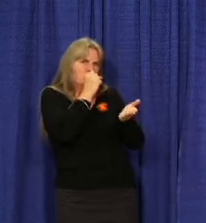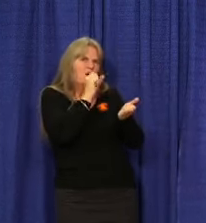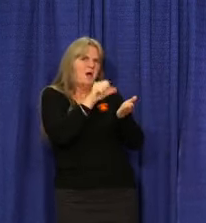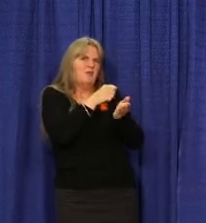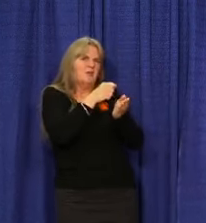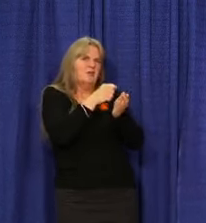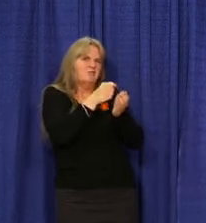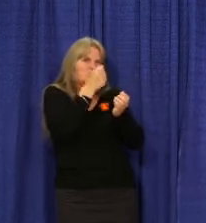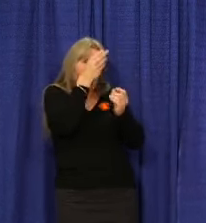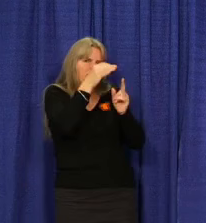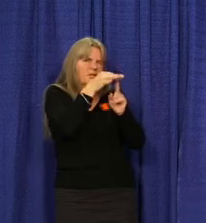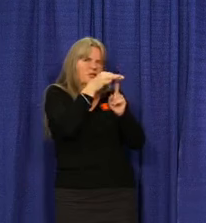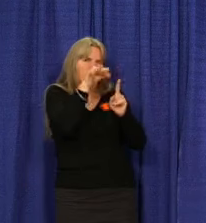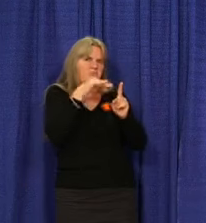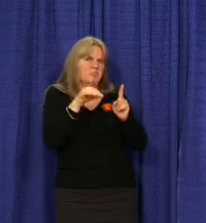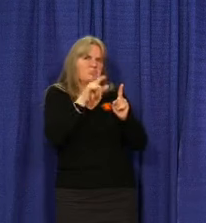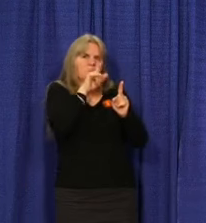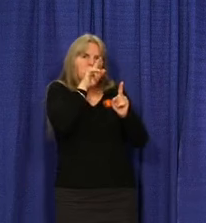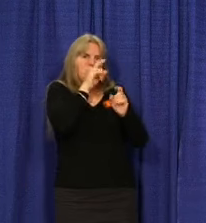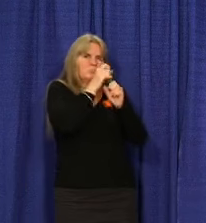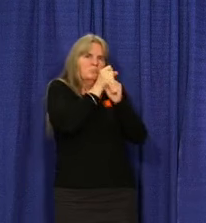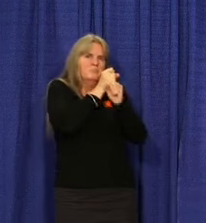details. And I think the same applies to